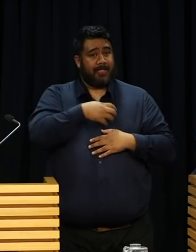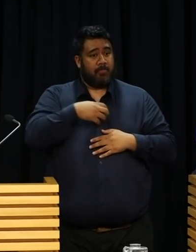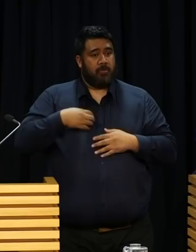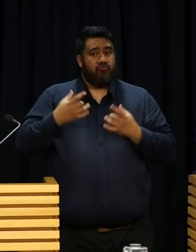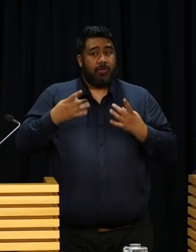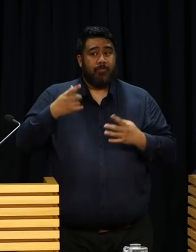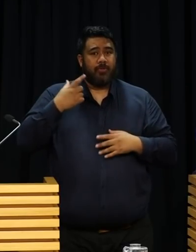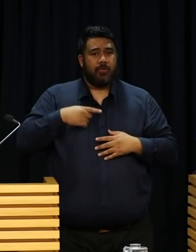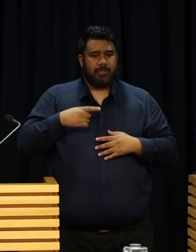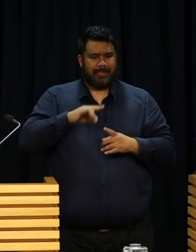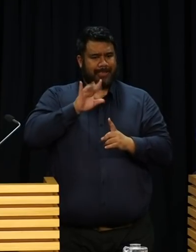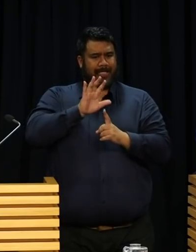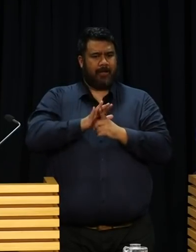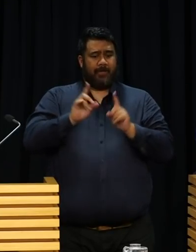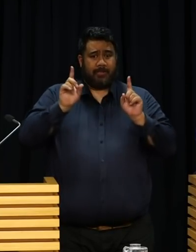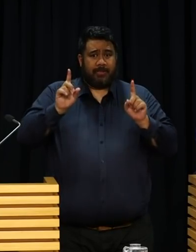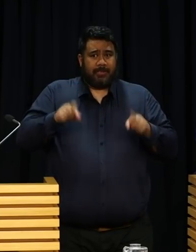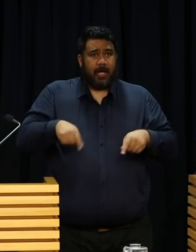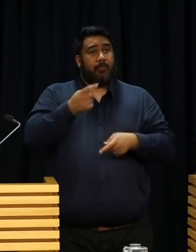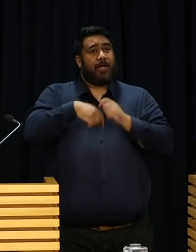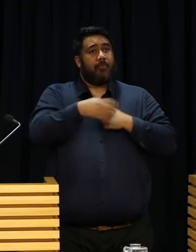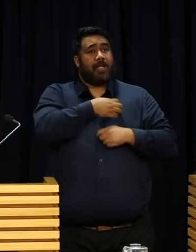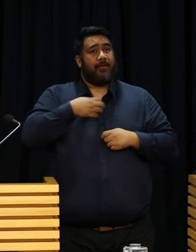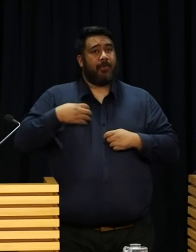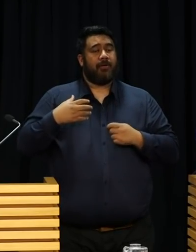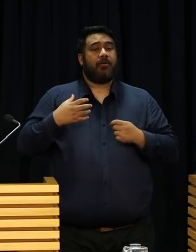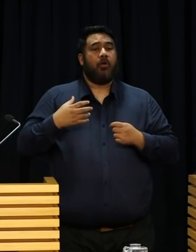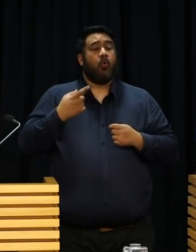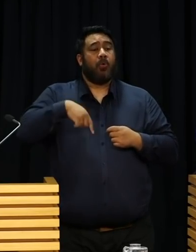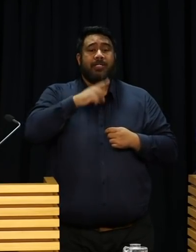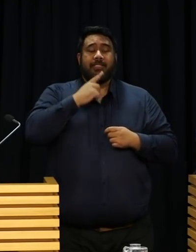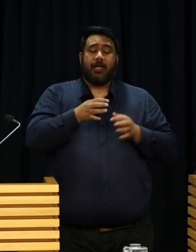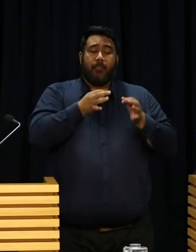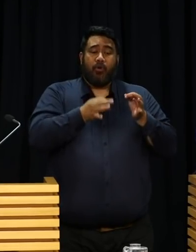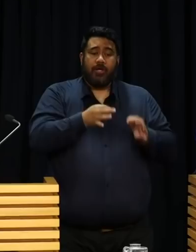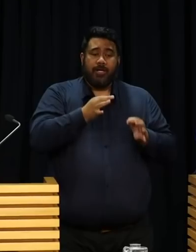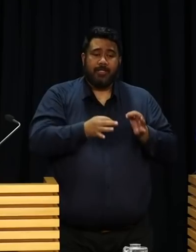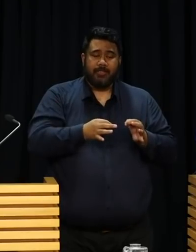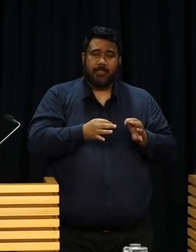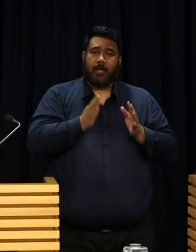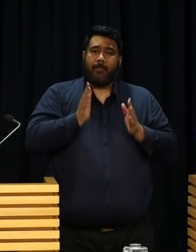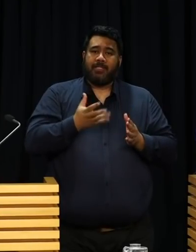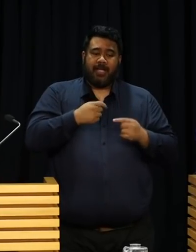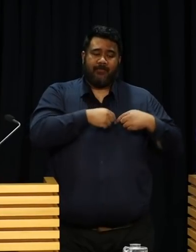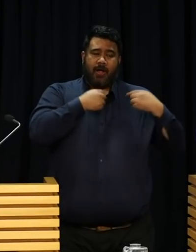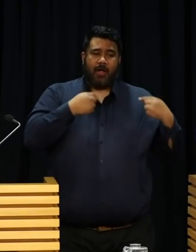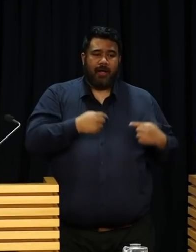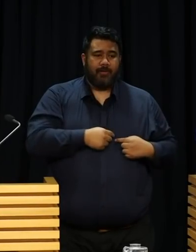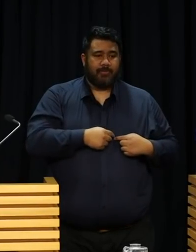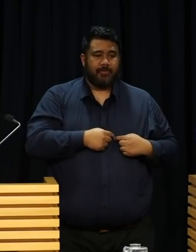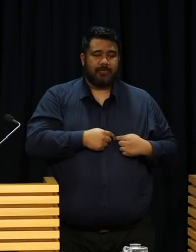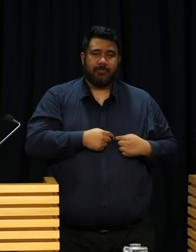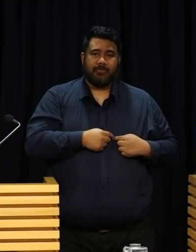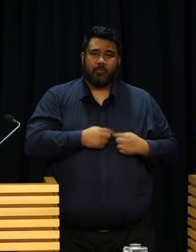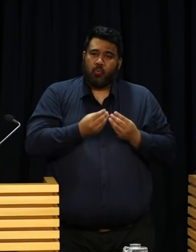began its office by declaring that in politics it's okay to be kind and compassionate. And that's a